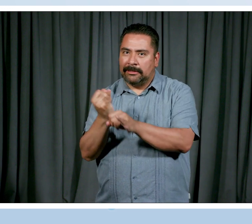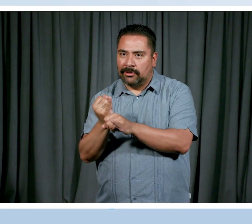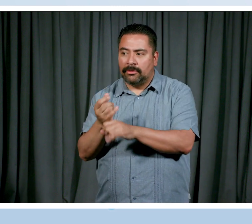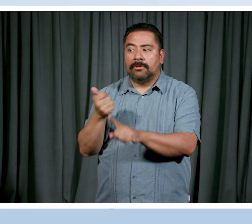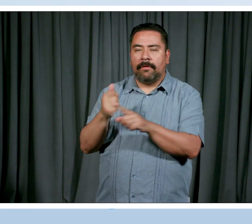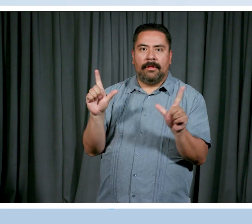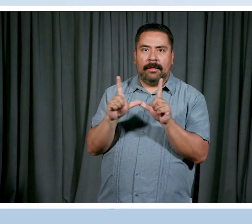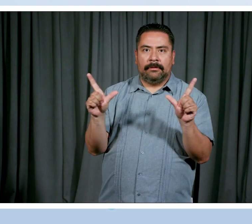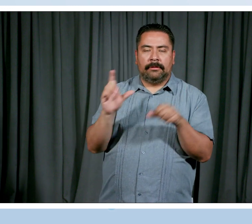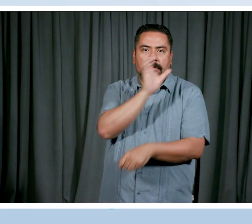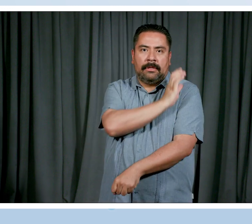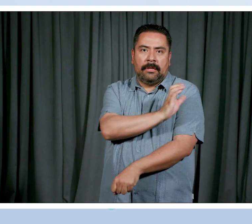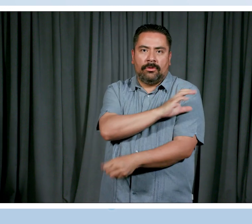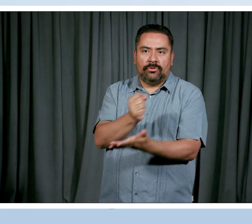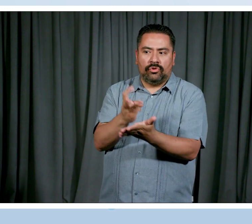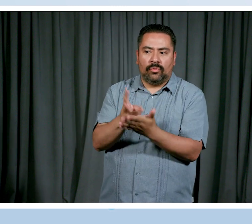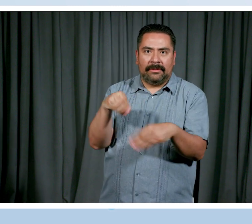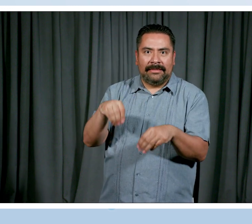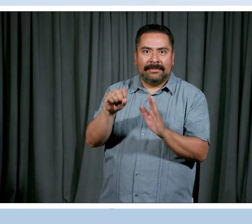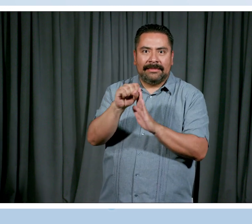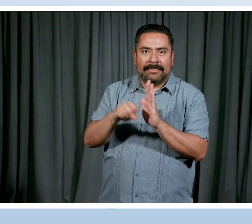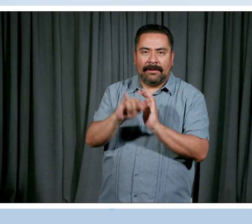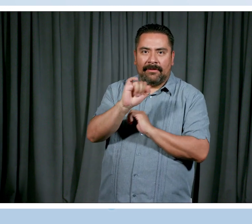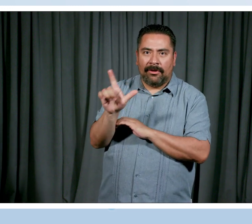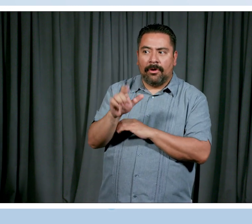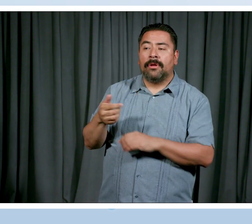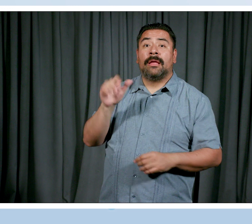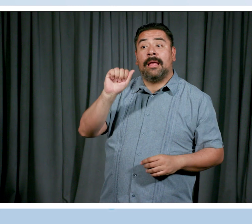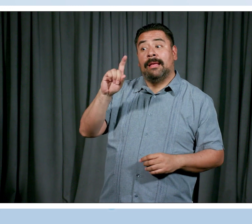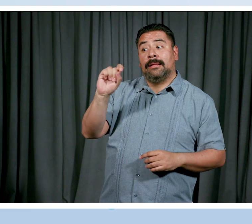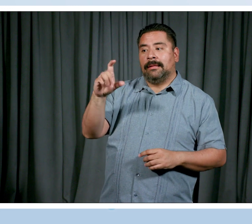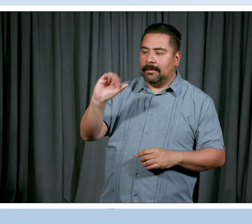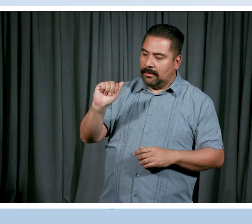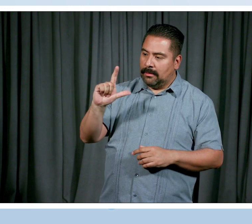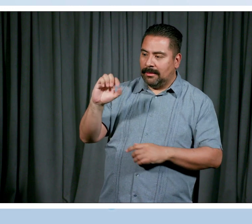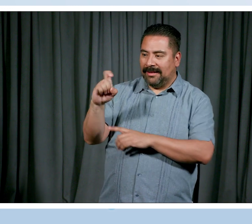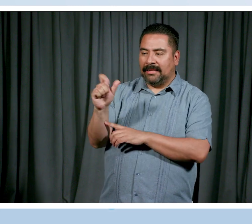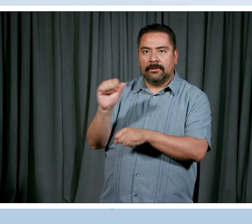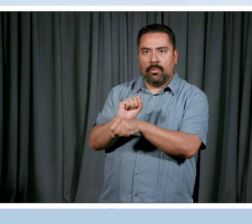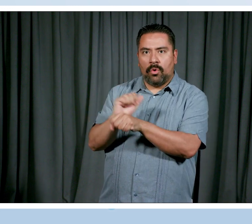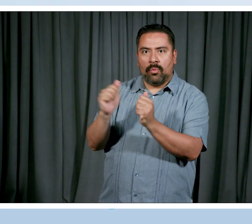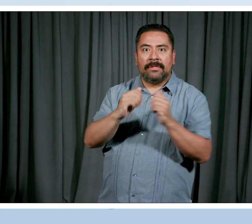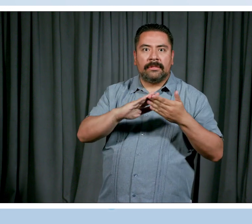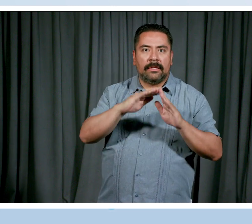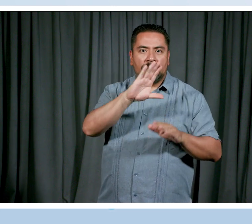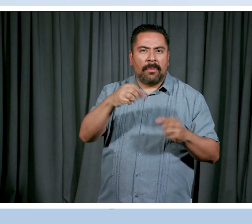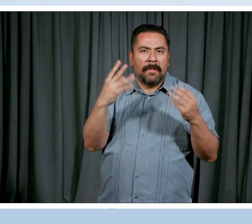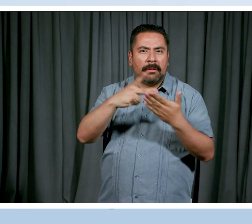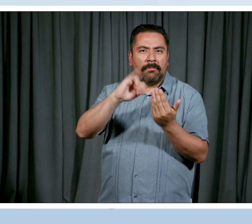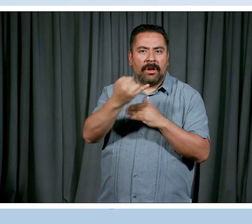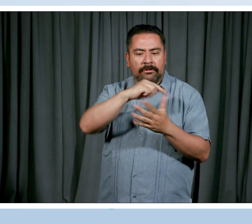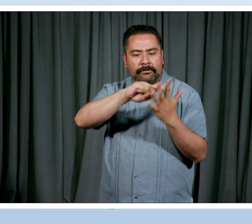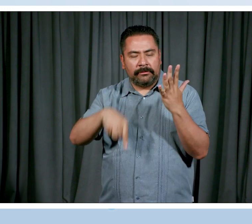is a licensed clinical social worker in the state of Illinois. Alexa worked with the City of Chicago on a variety of projects,